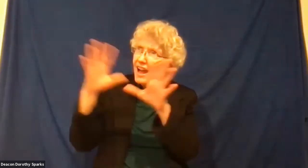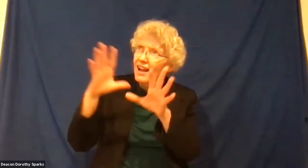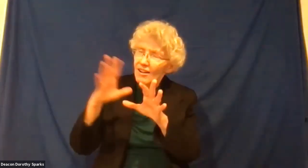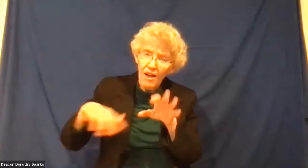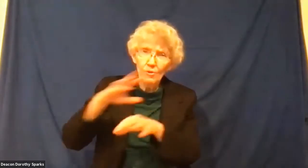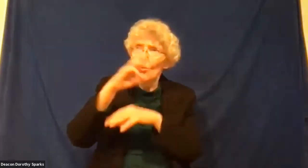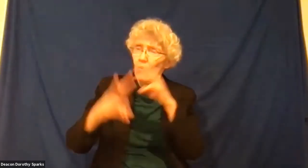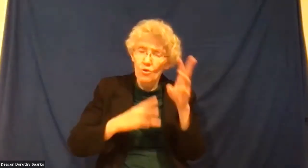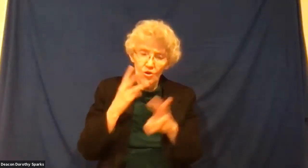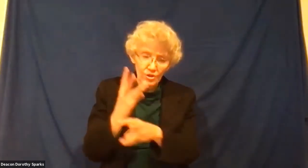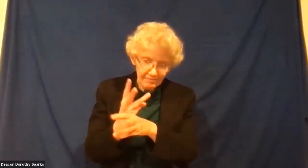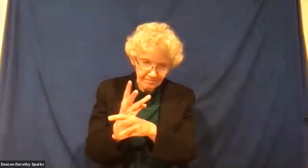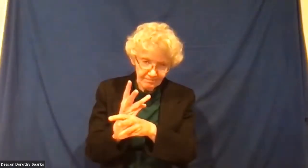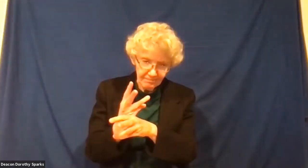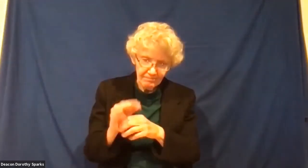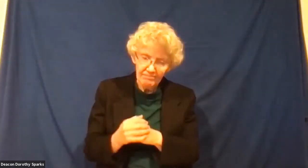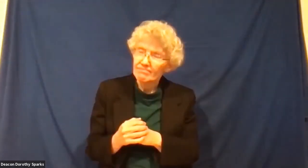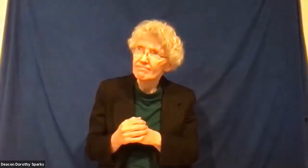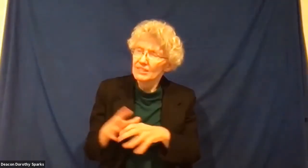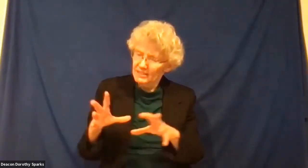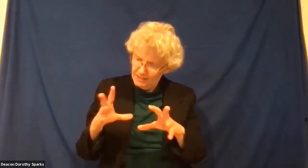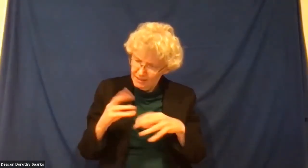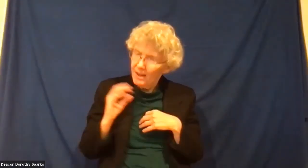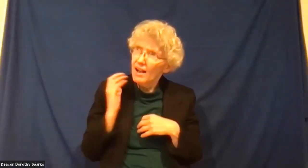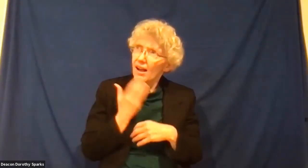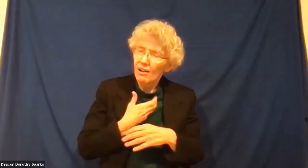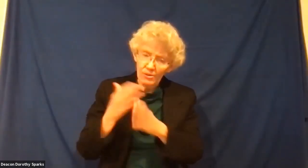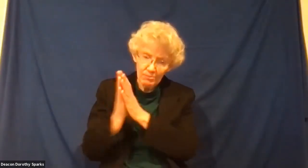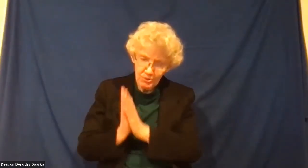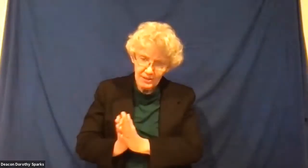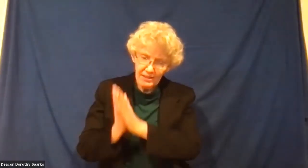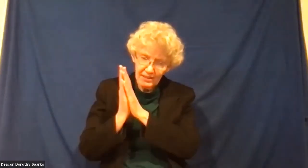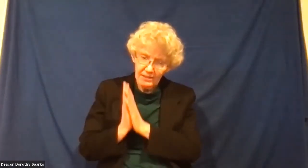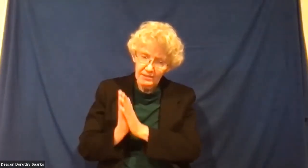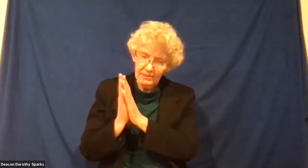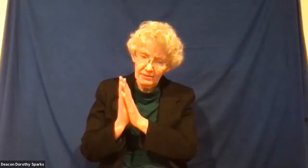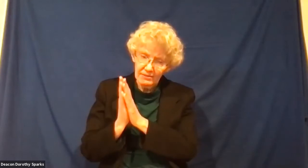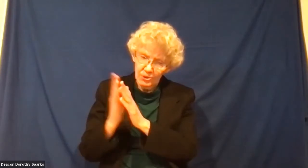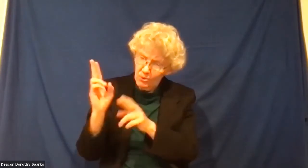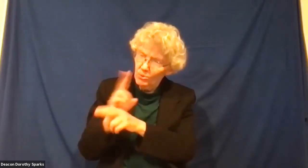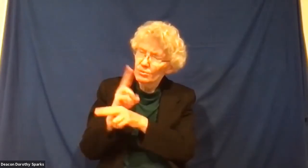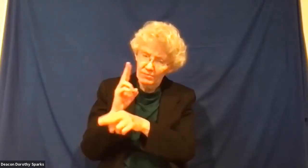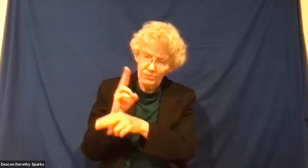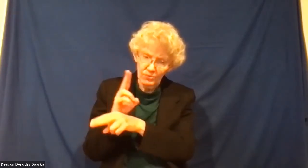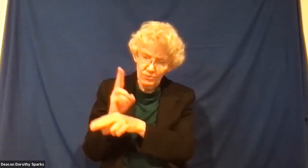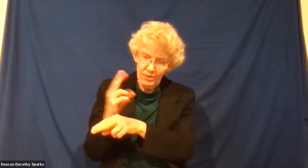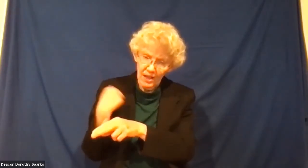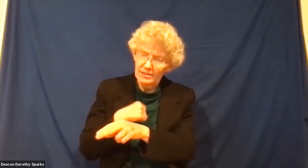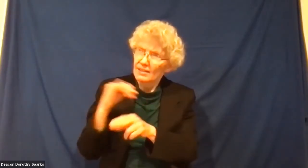Lord Jesus, light of the world, accept our prayers.